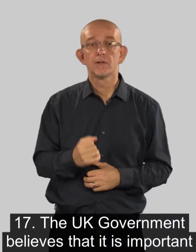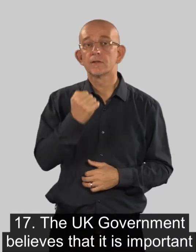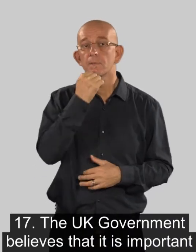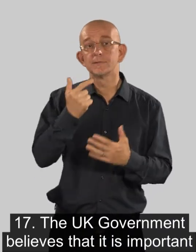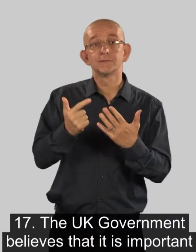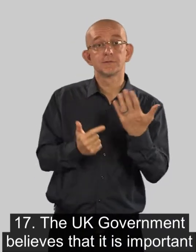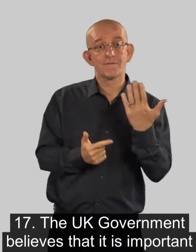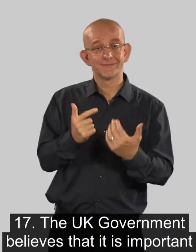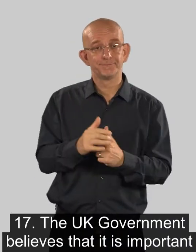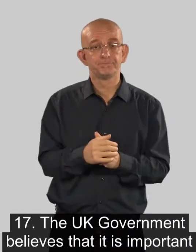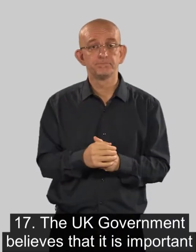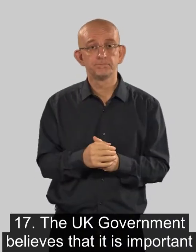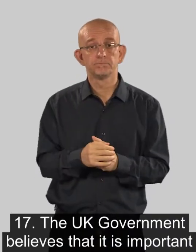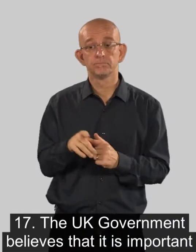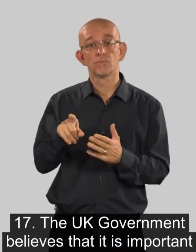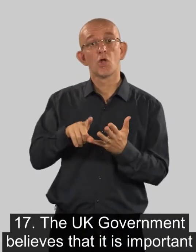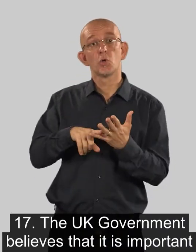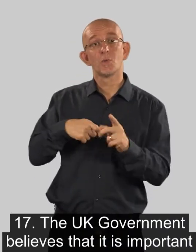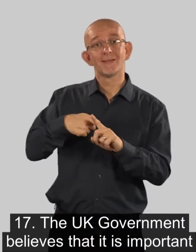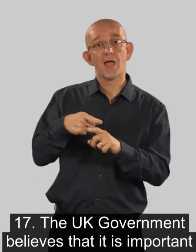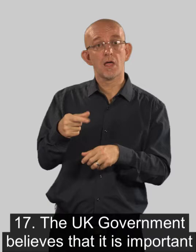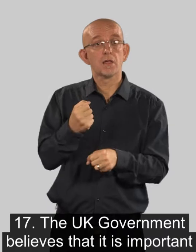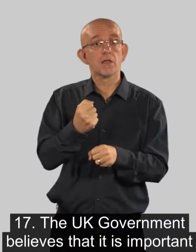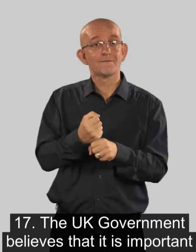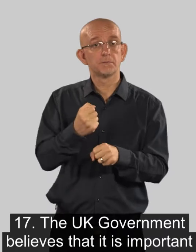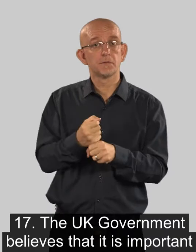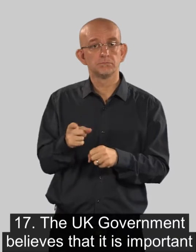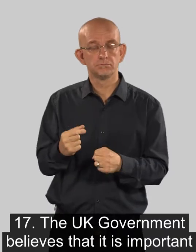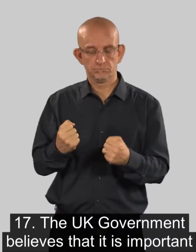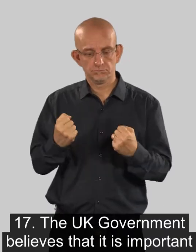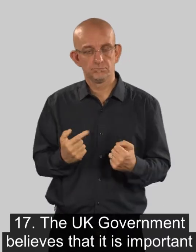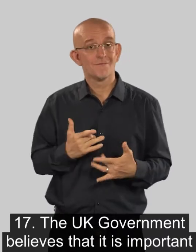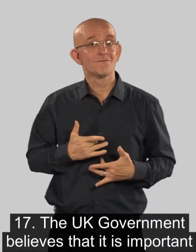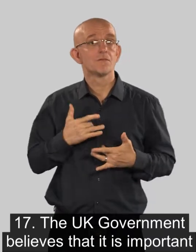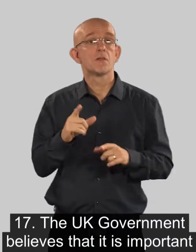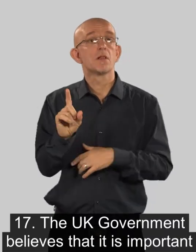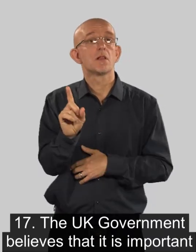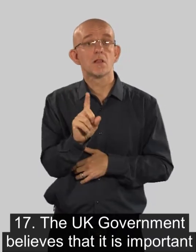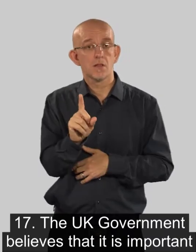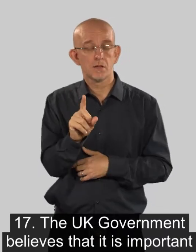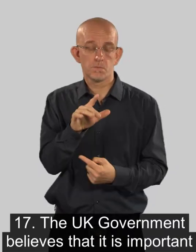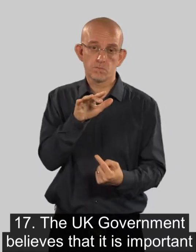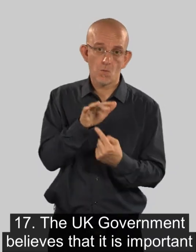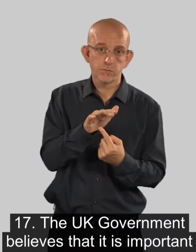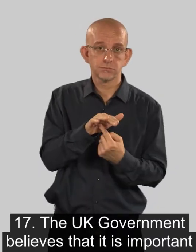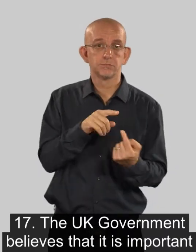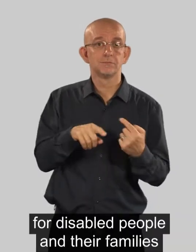"17. The UK government believes that it is important for disabled